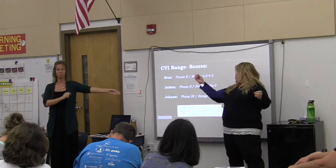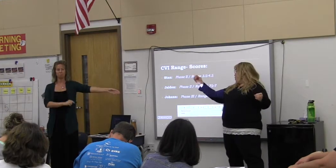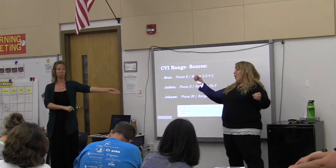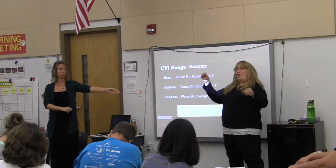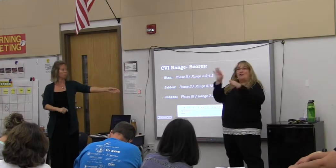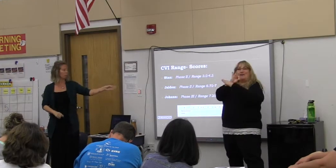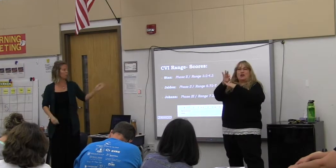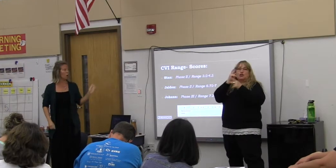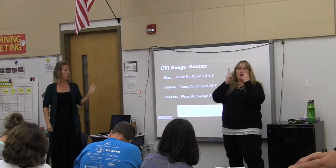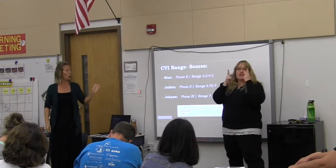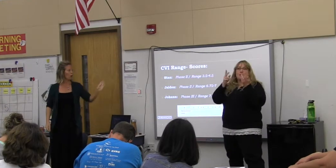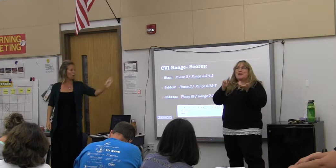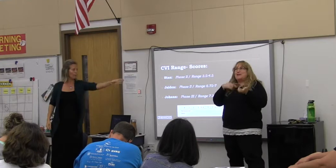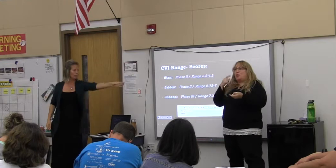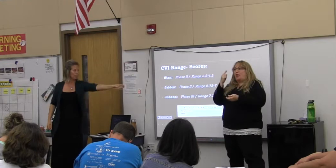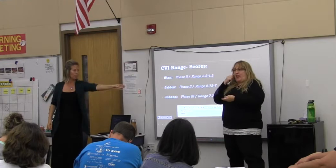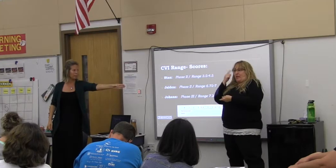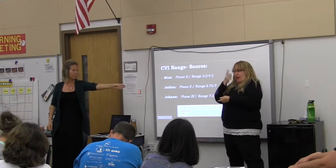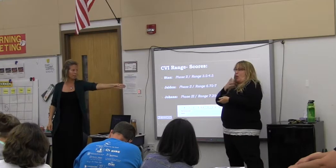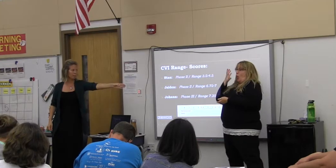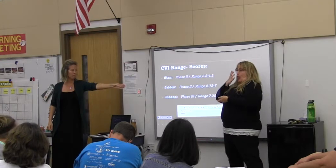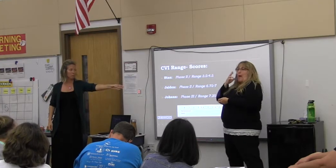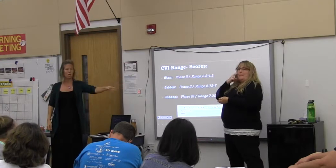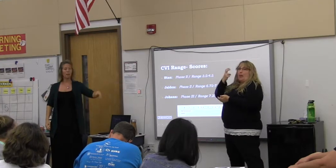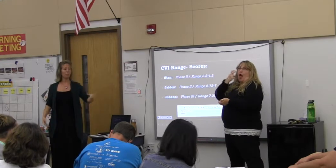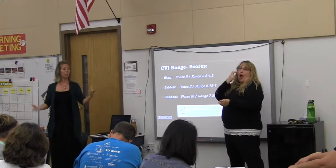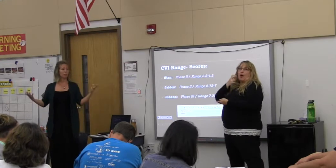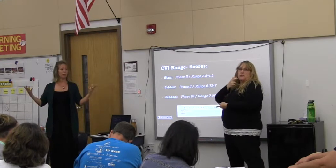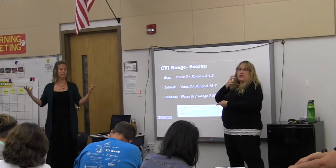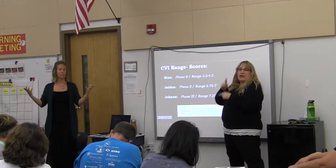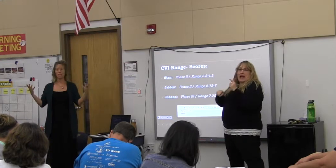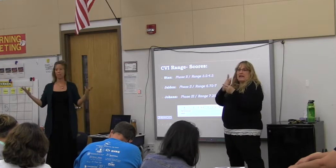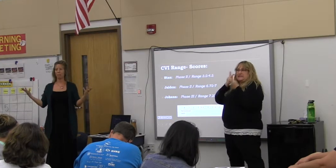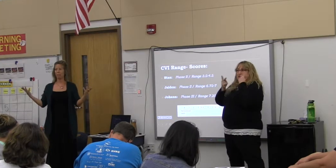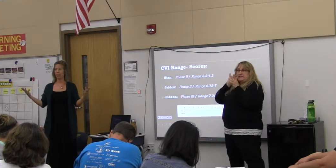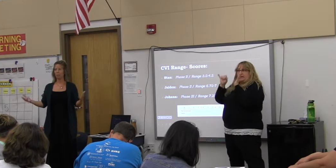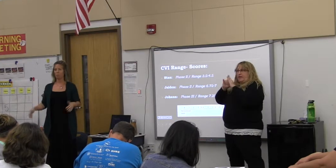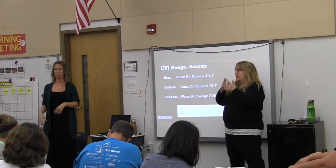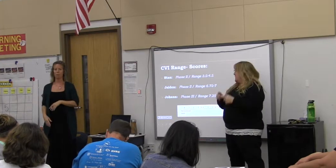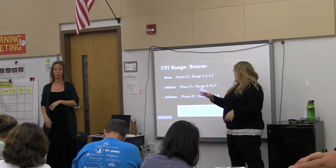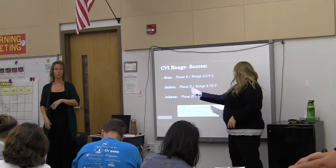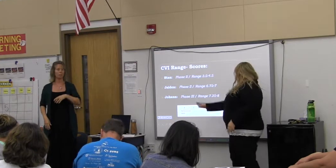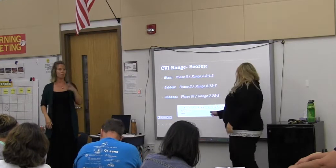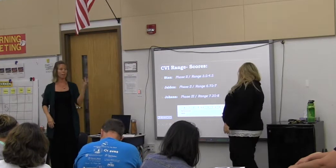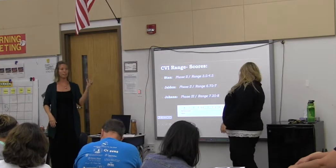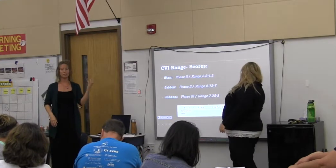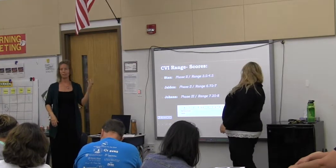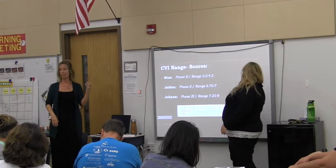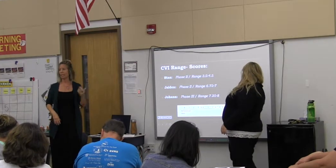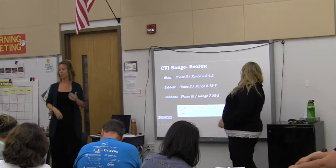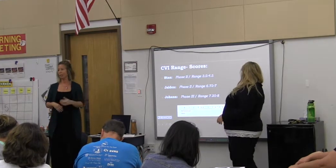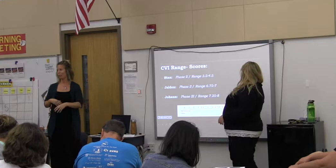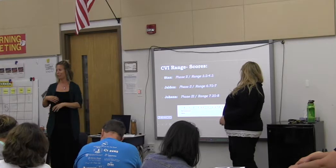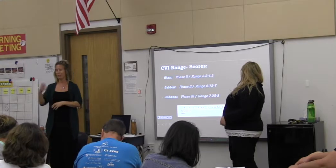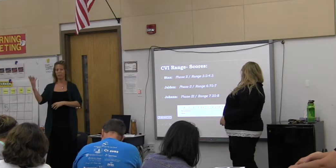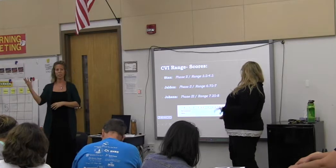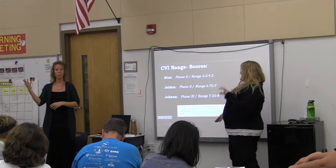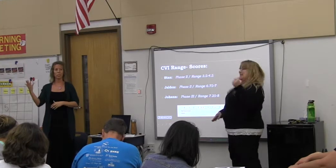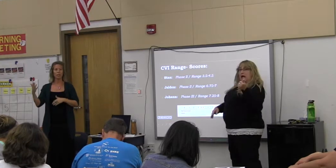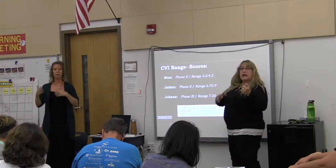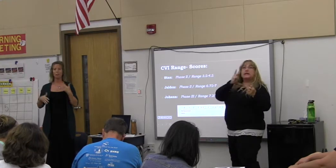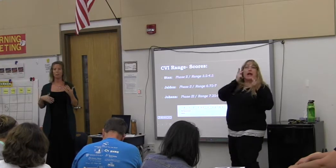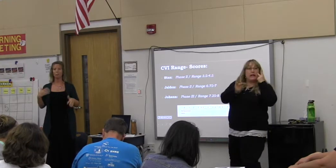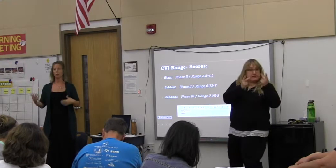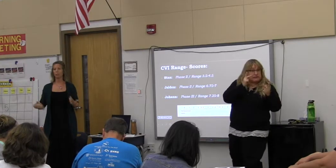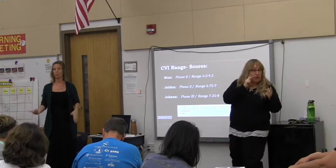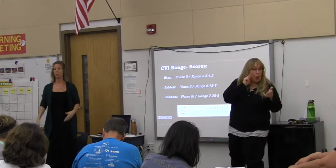blind. All the way up to 10, and this is where kiddos can have CVI, that they could be looking at faces, they could be looking at